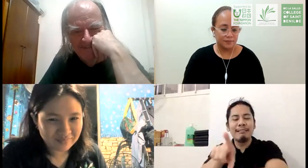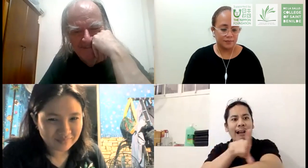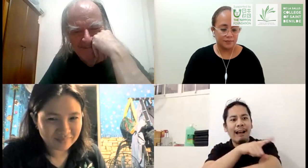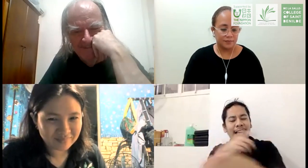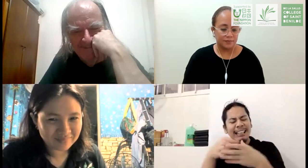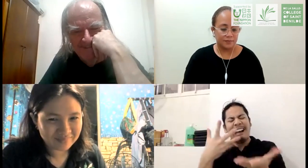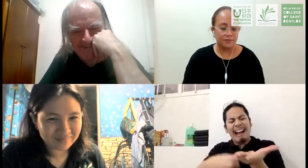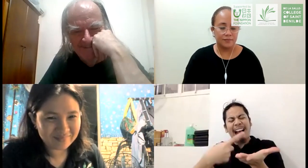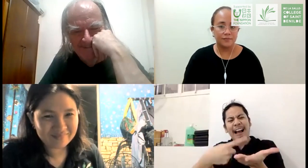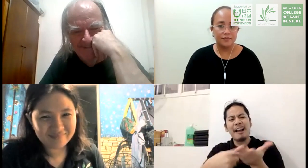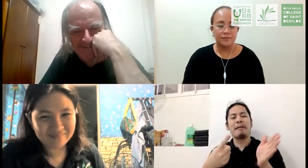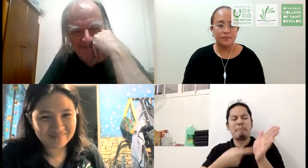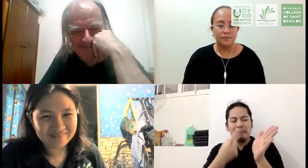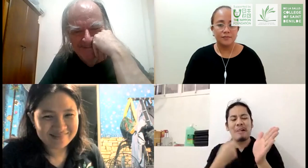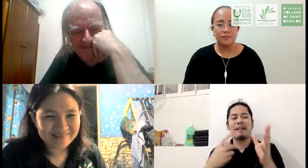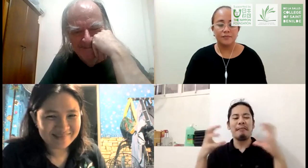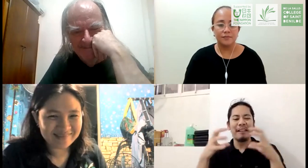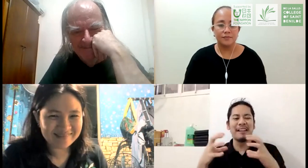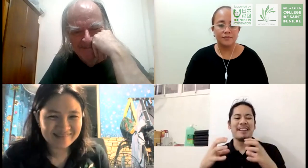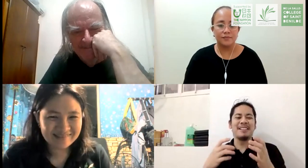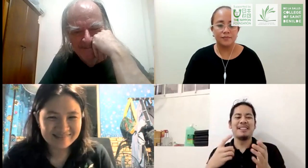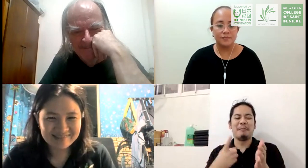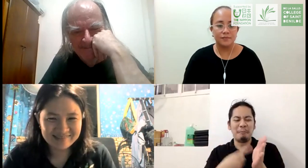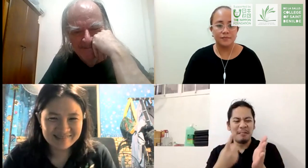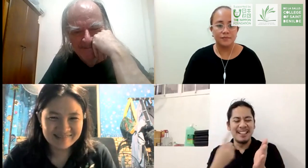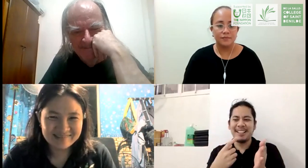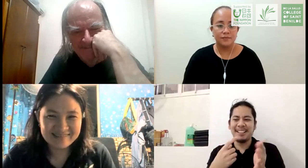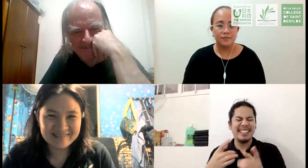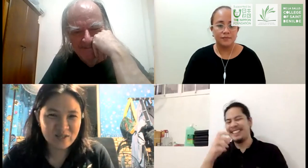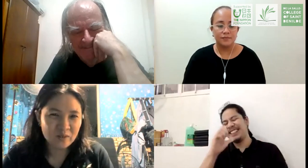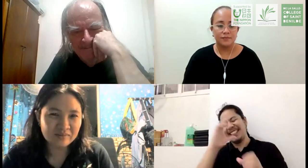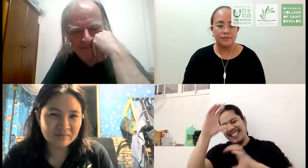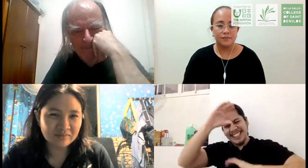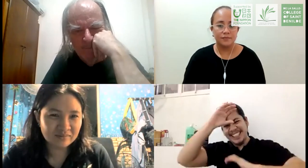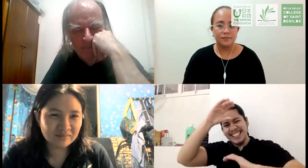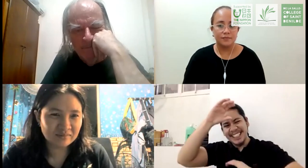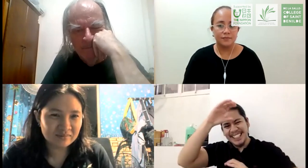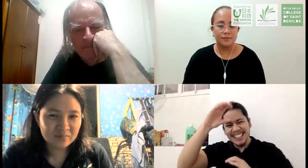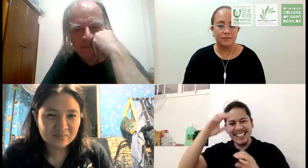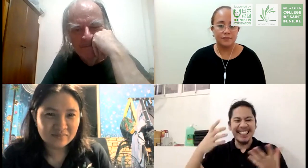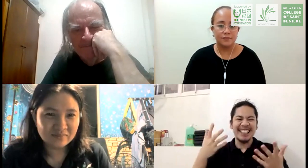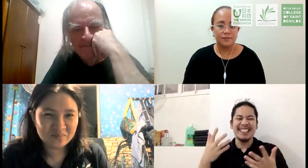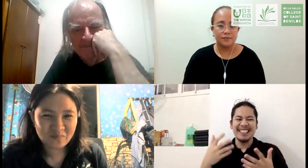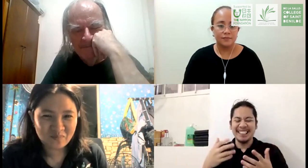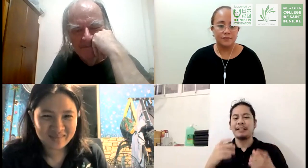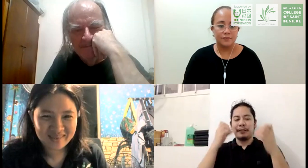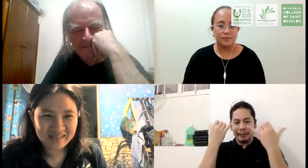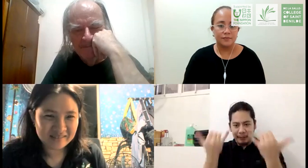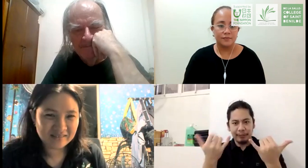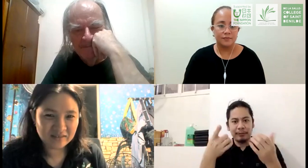many vocabularies. I'm sure it's going to take a long time because we have, extensive discussions, miscommunications, sometimes